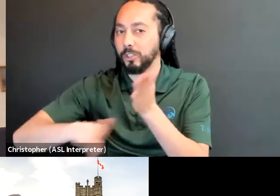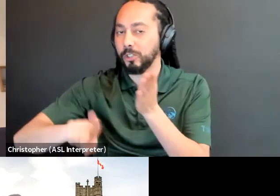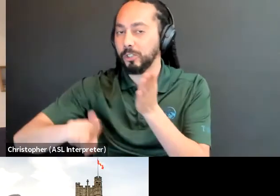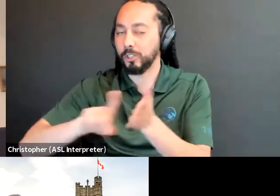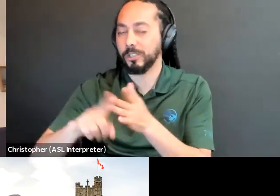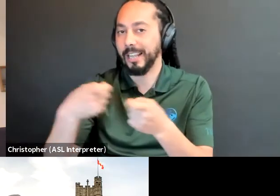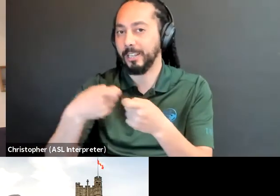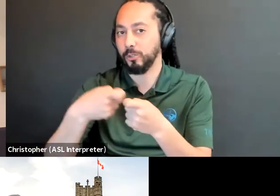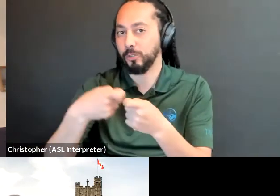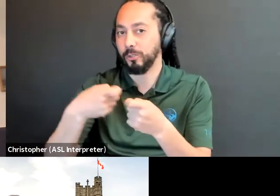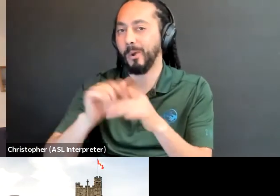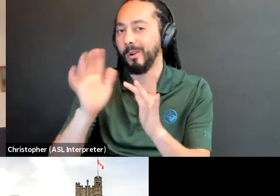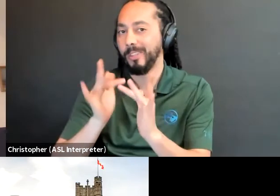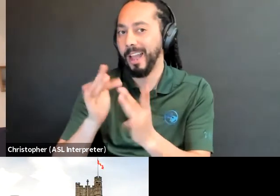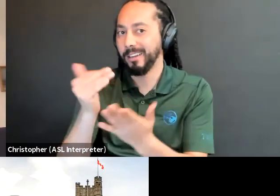up on appeal, because